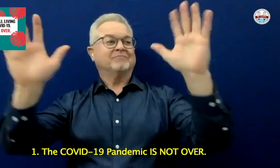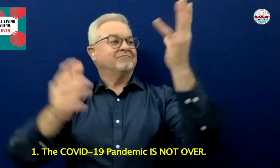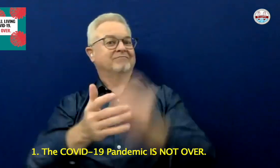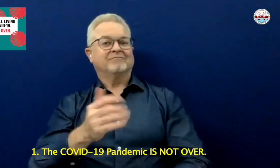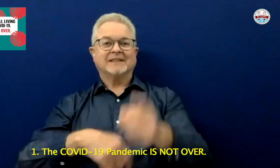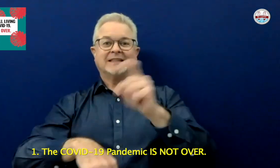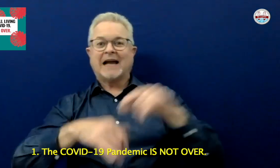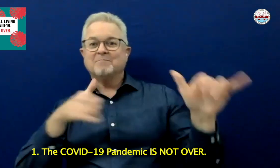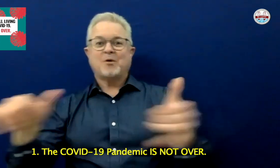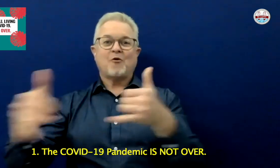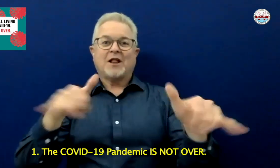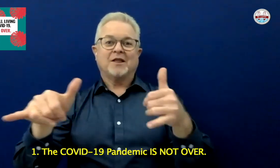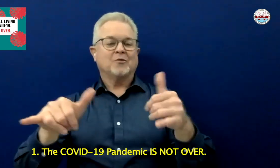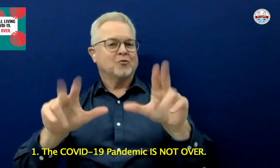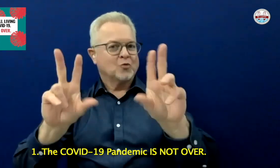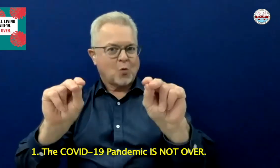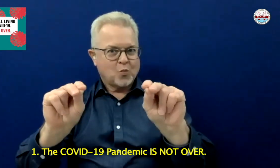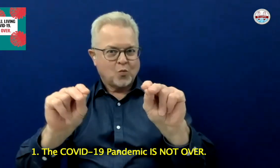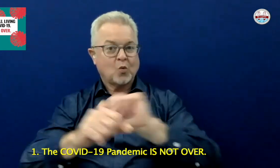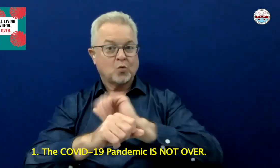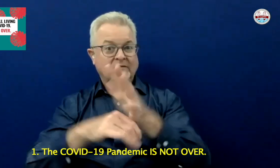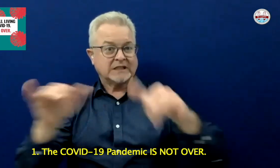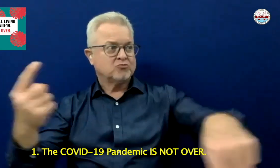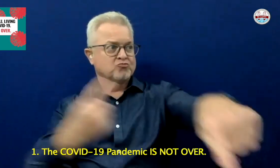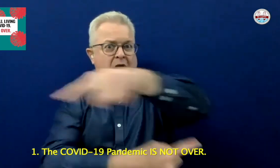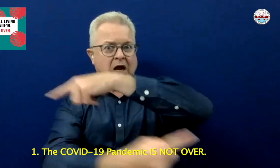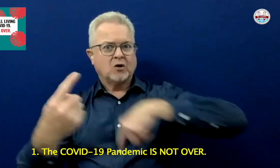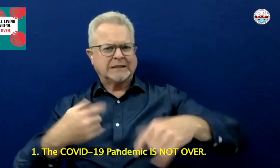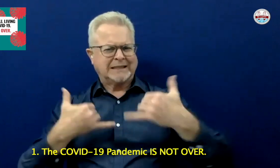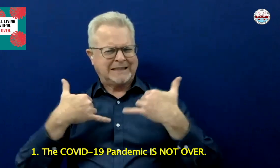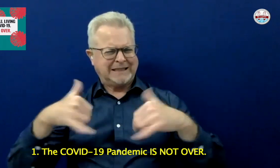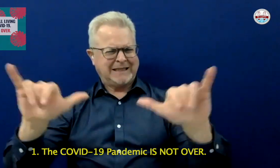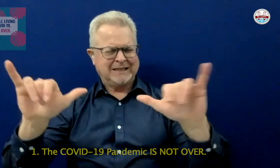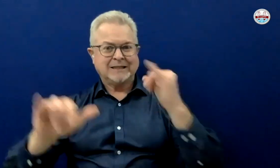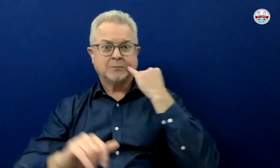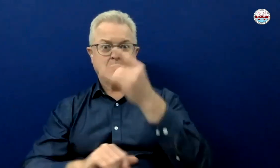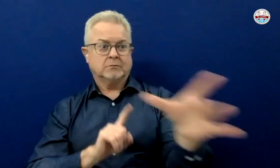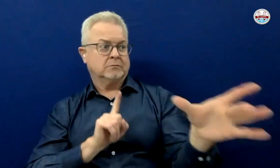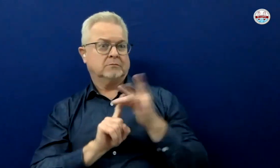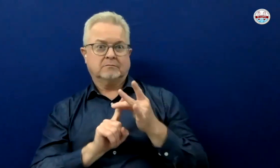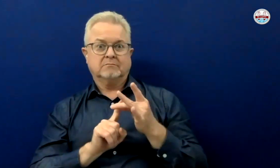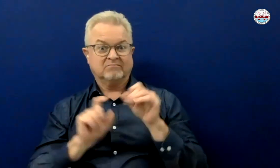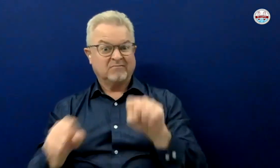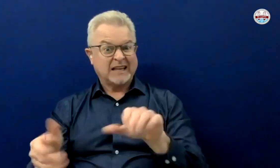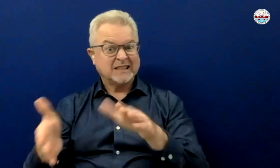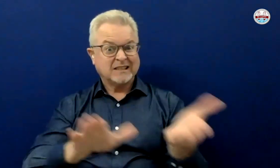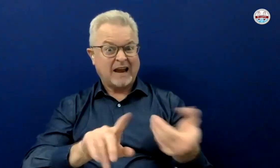that is that COVID is non-existent. That is not the case. They want you to be aware that it is existent and you can